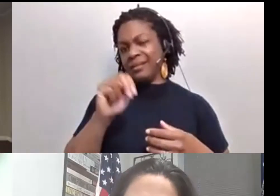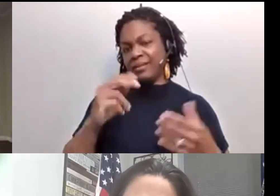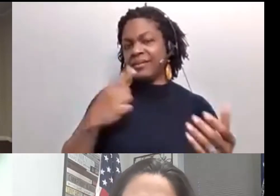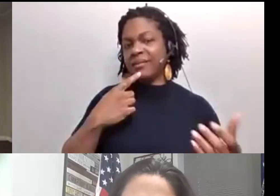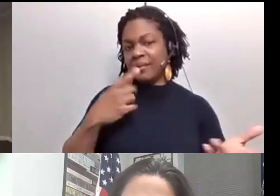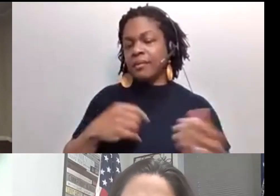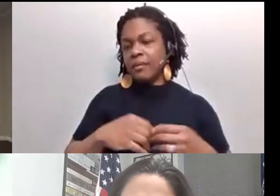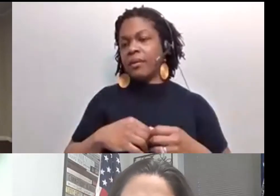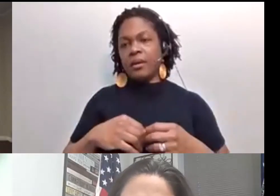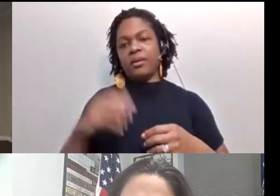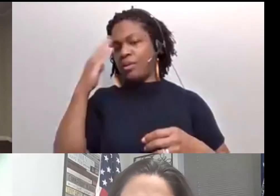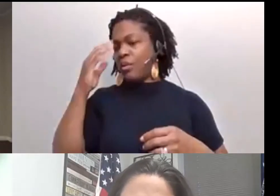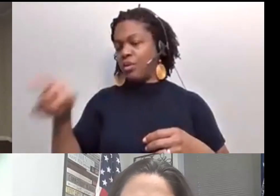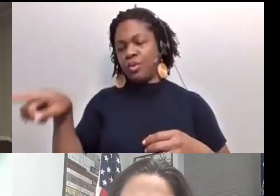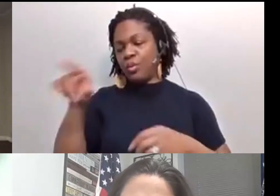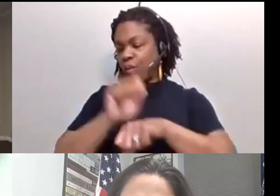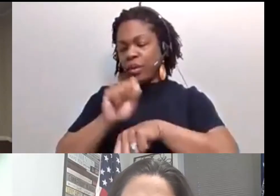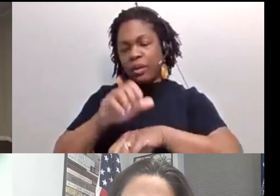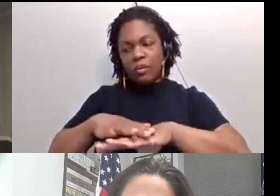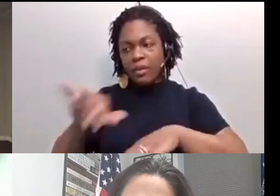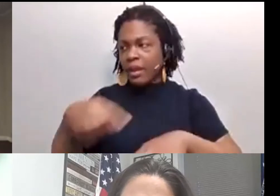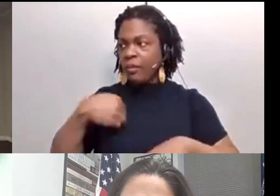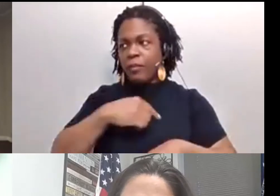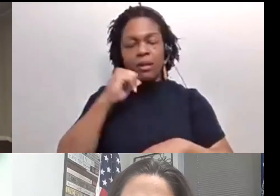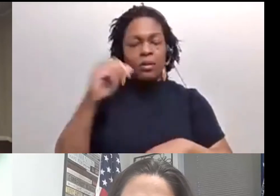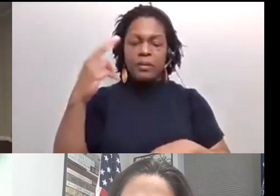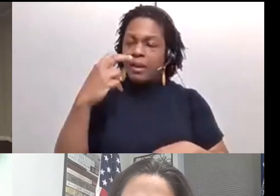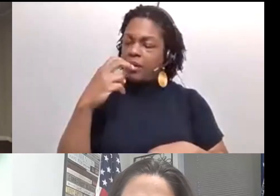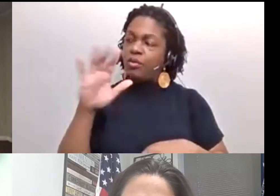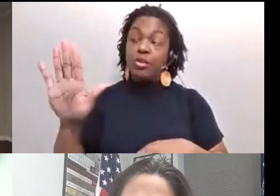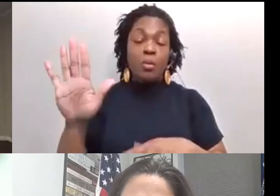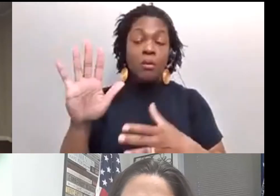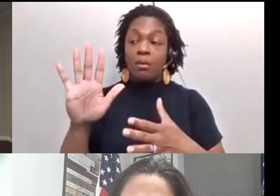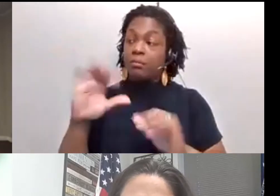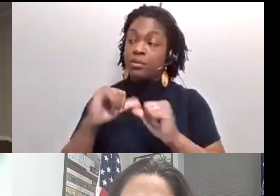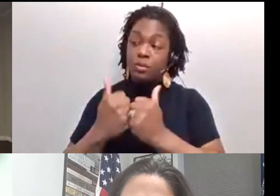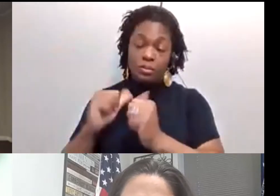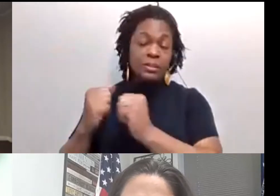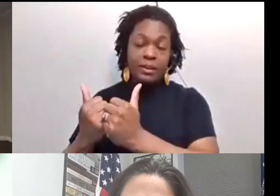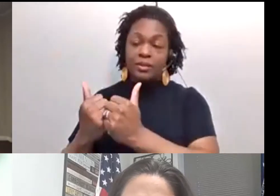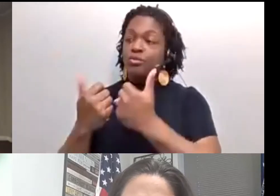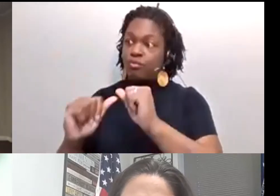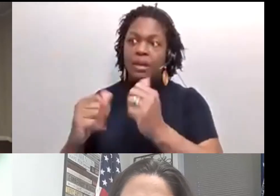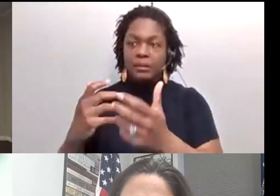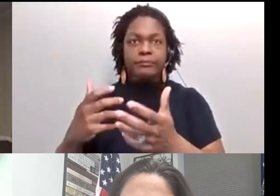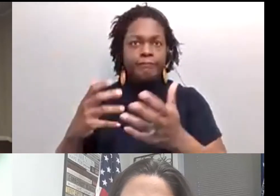have any doubts that that your associations were trying to get